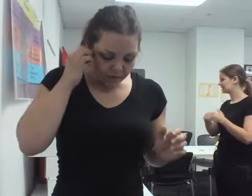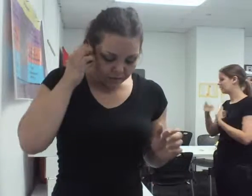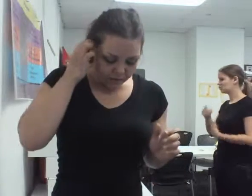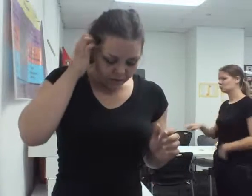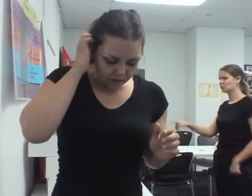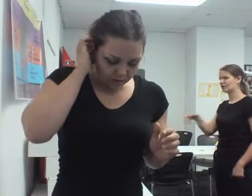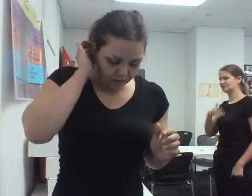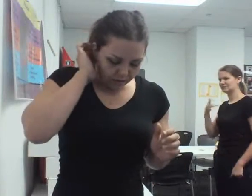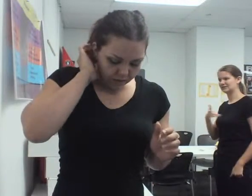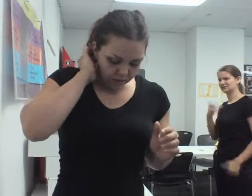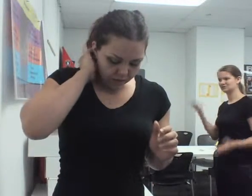What do you think?